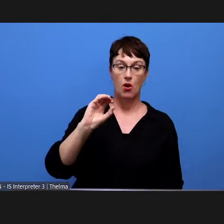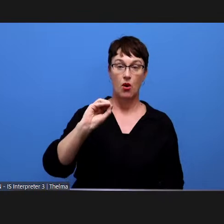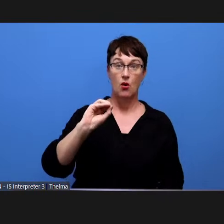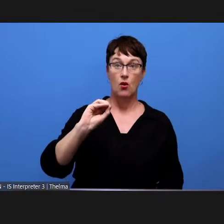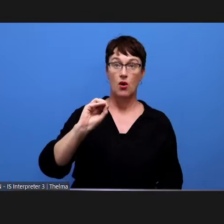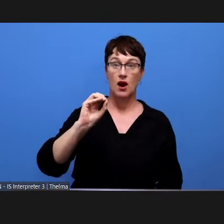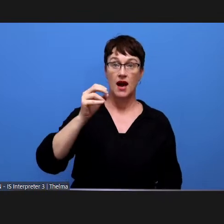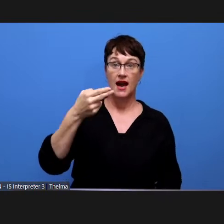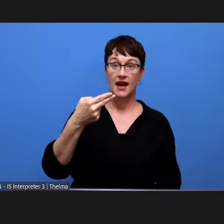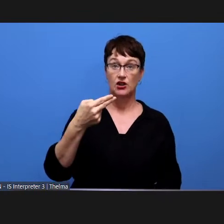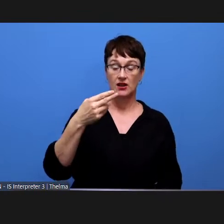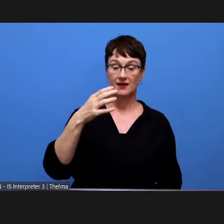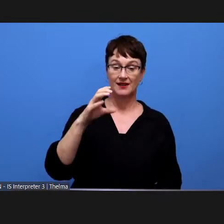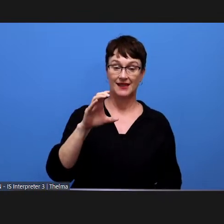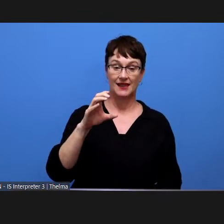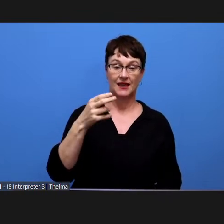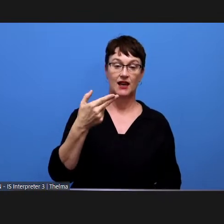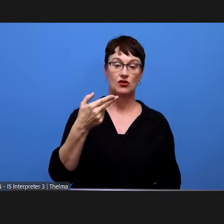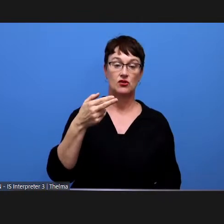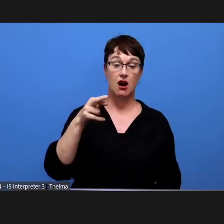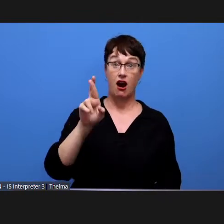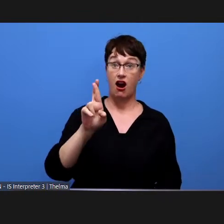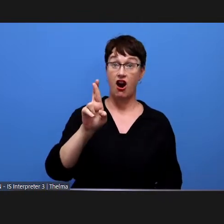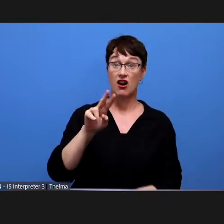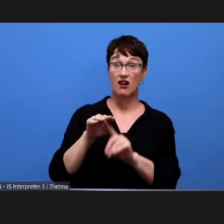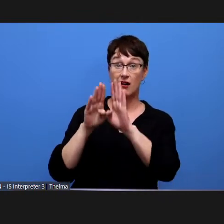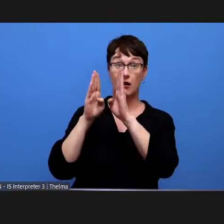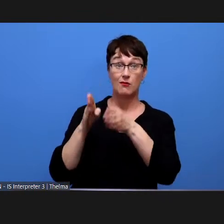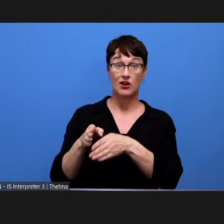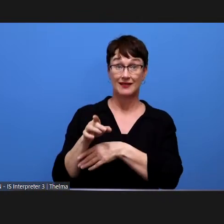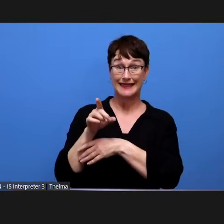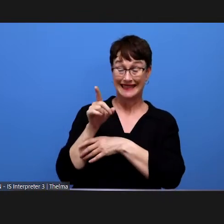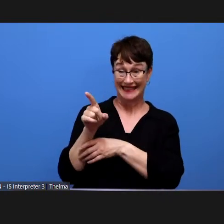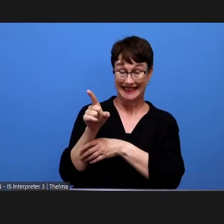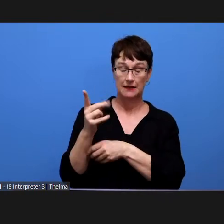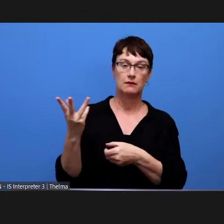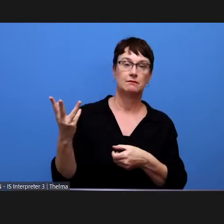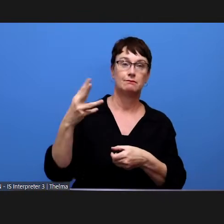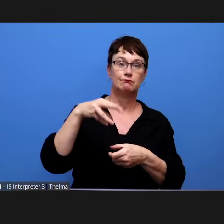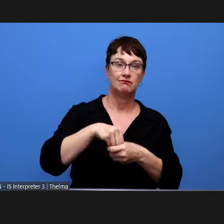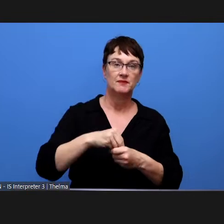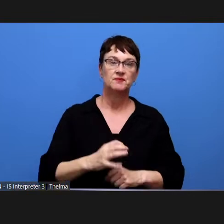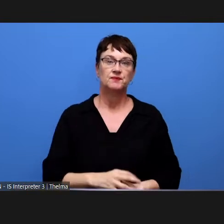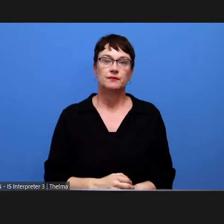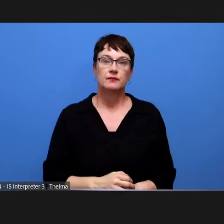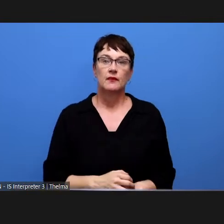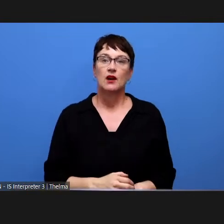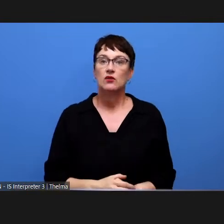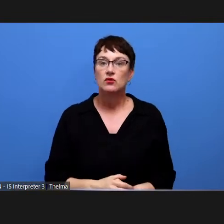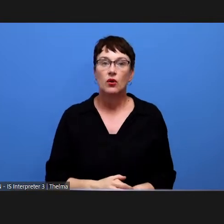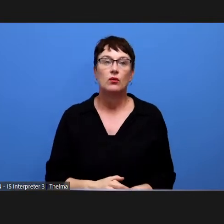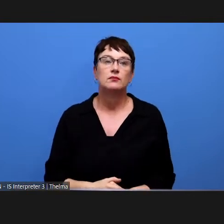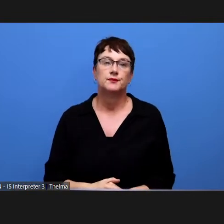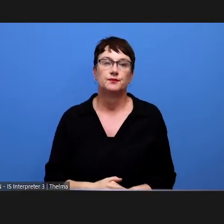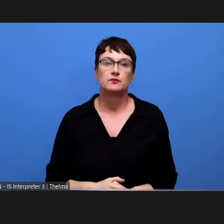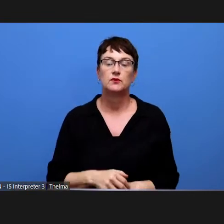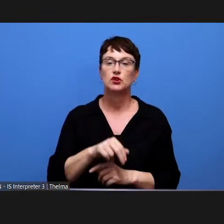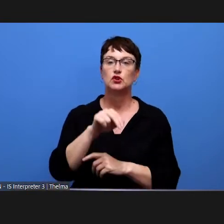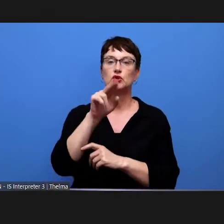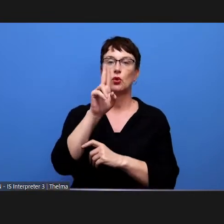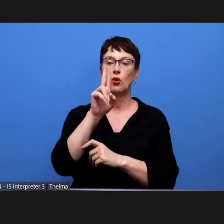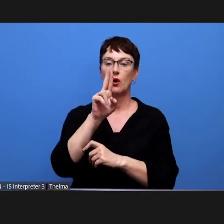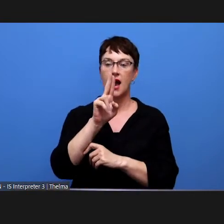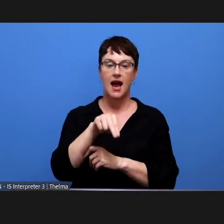few things, I'm going to read the messages that came out of the meeting, but they don't do it justice, so we'll provide